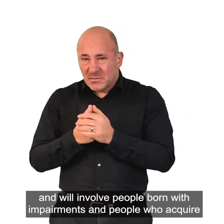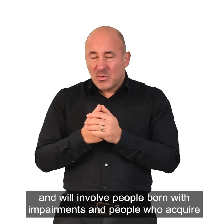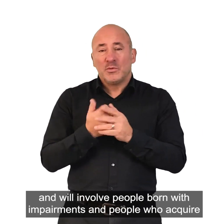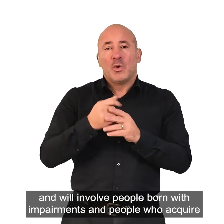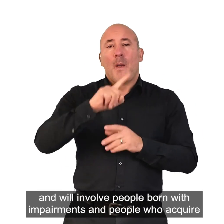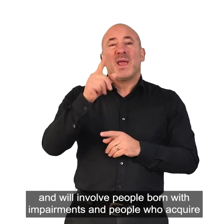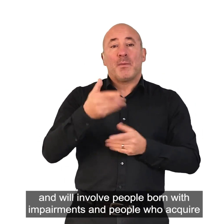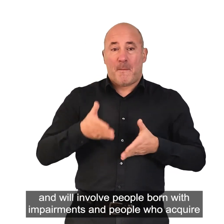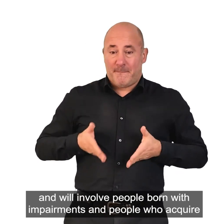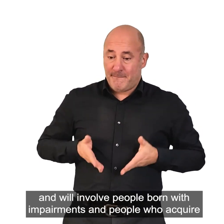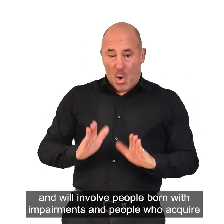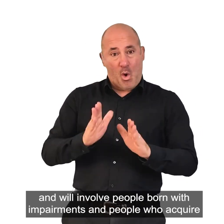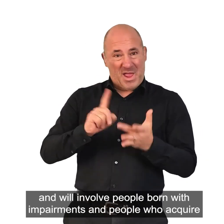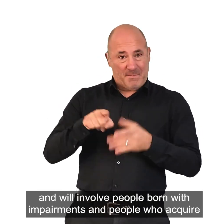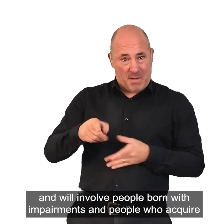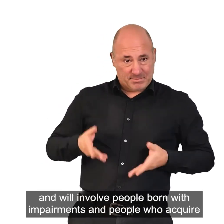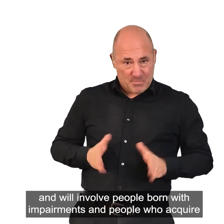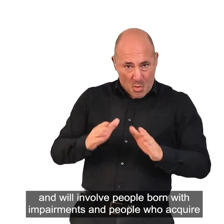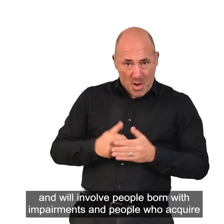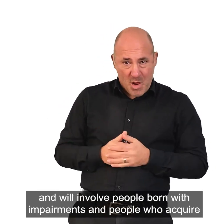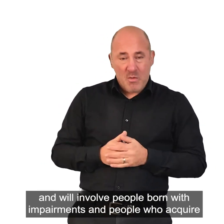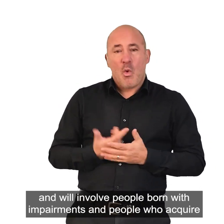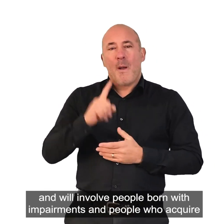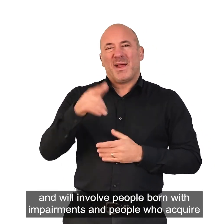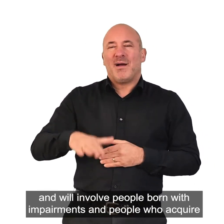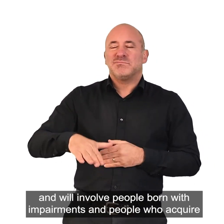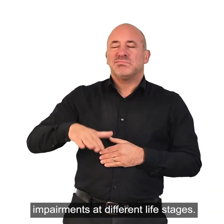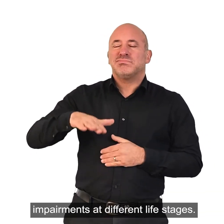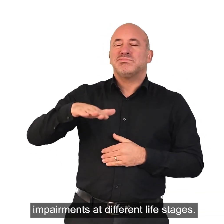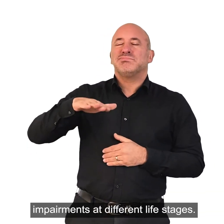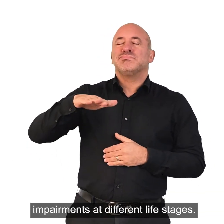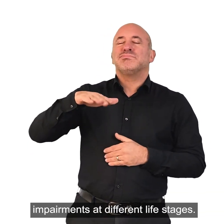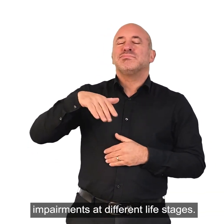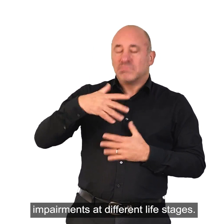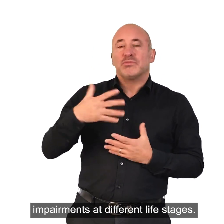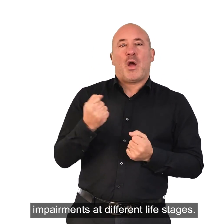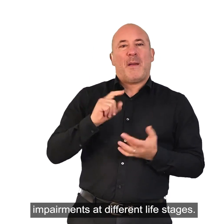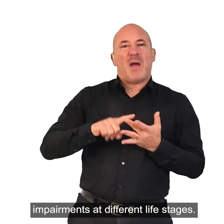will involve people born with impairments and people who acquire impairments at different life stages.